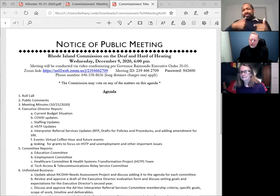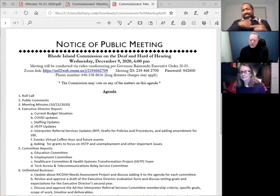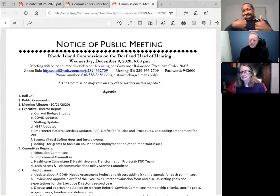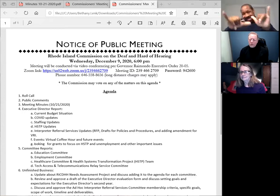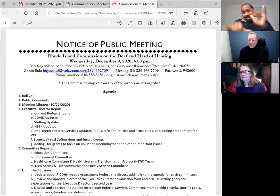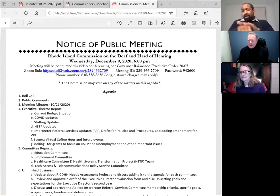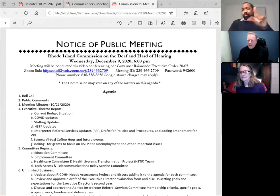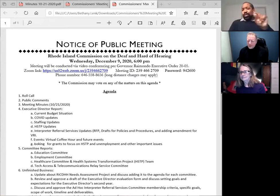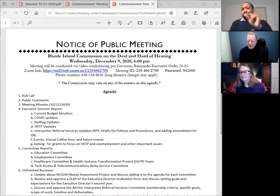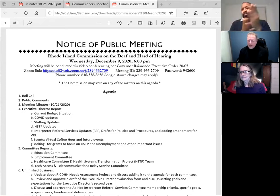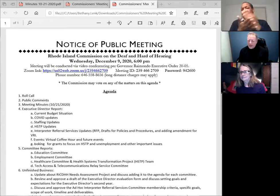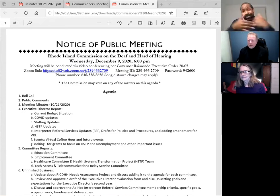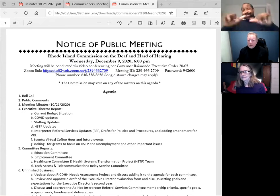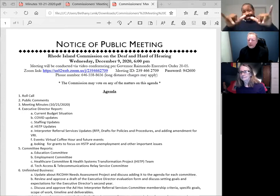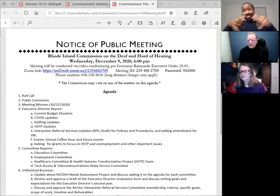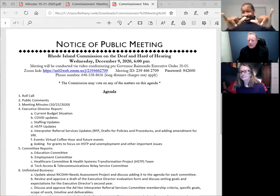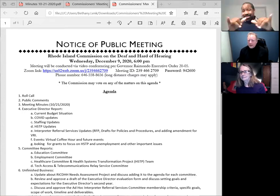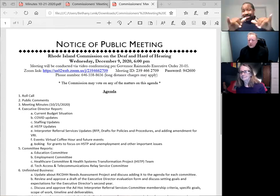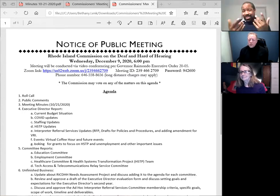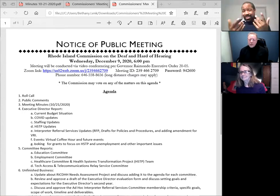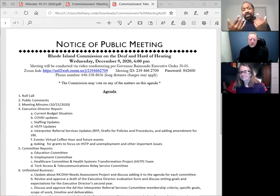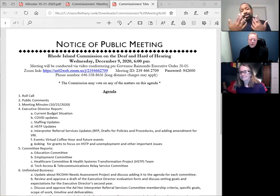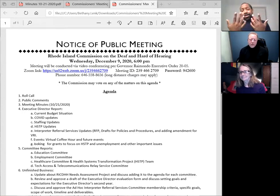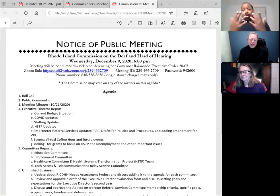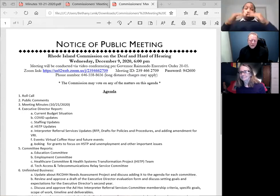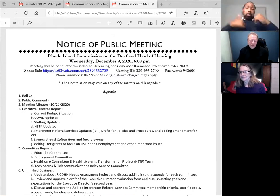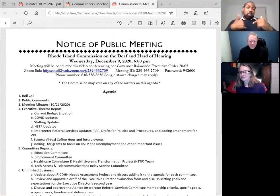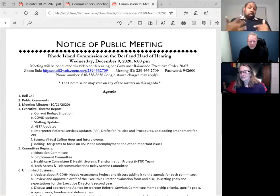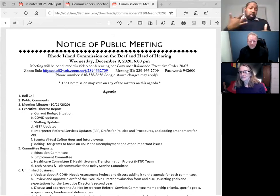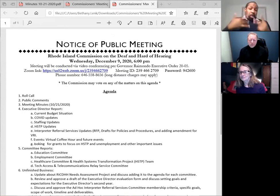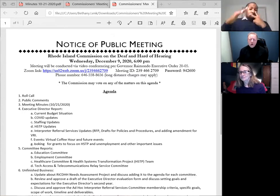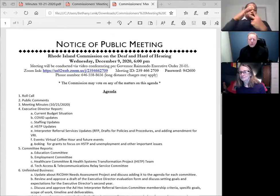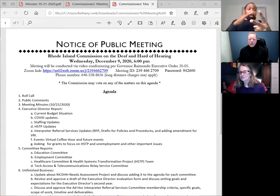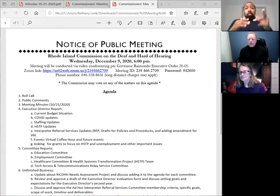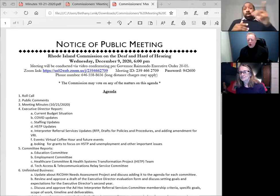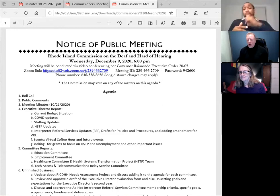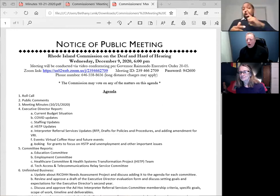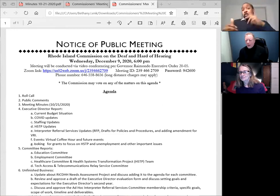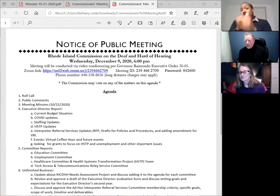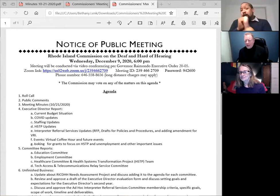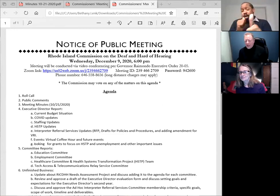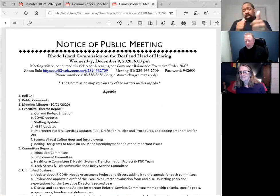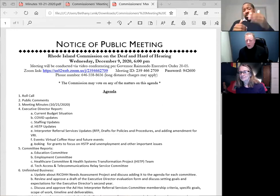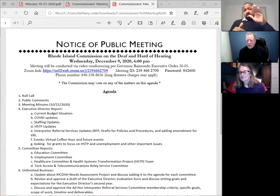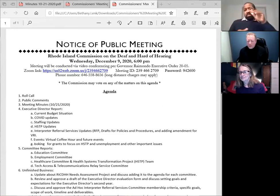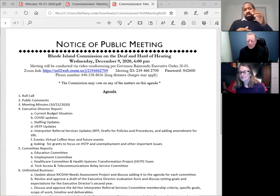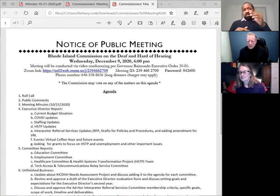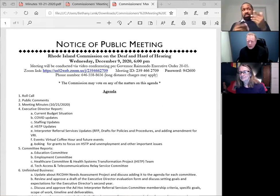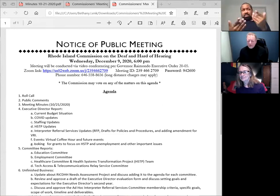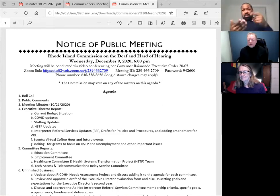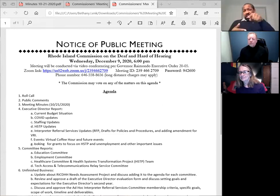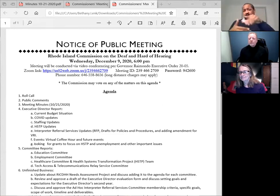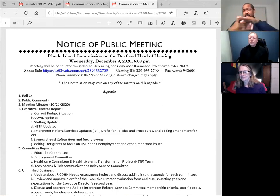that's approved, we'll basically know what's going on. But I just want to inform you that as we speak at this moment, we are operating on a 2020